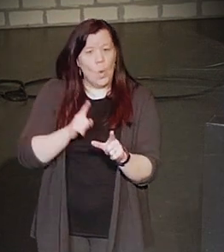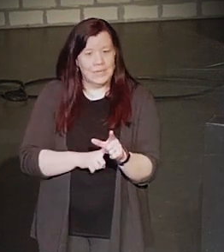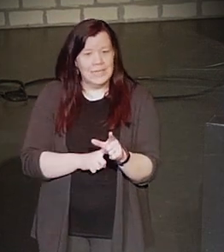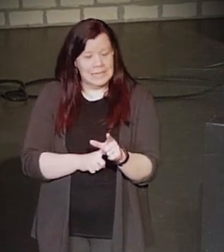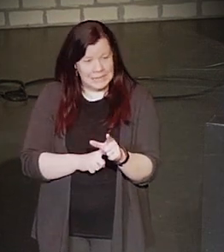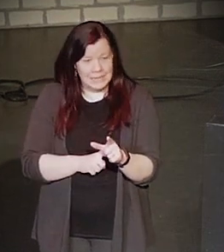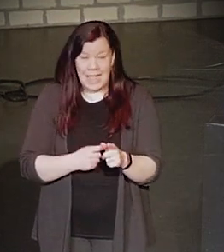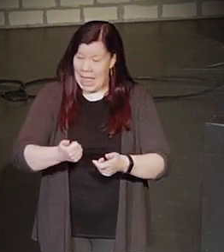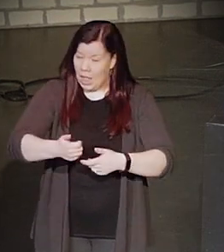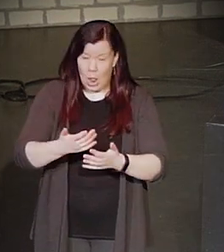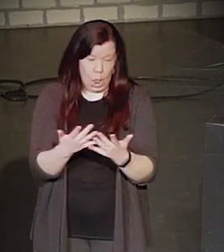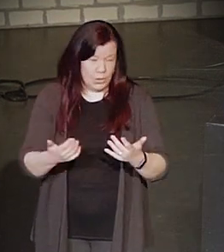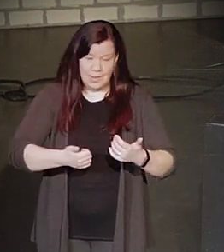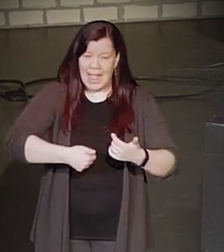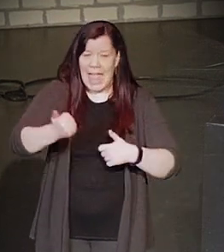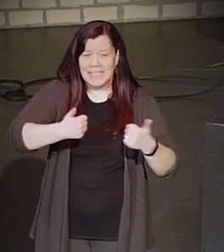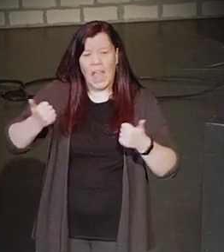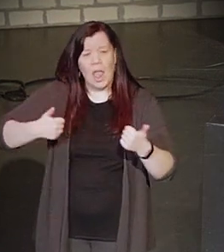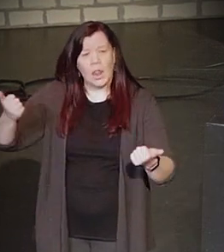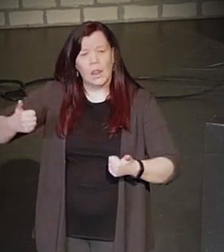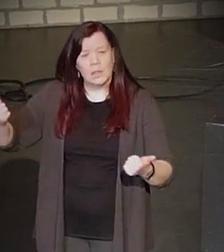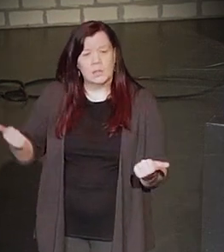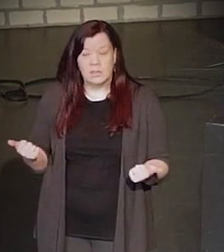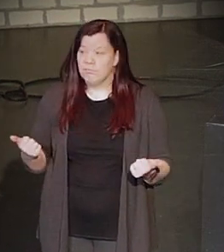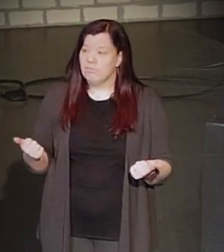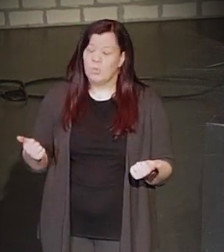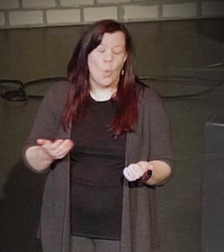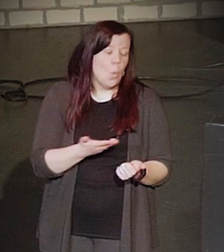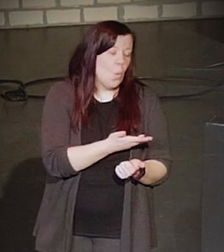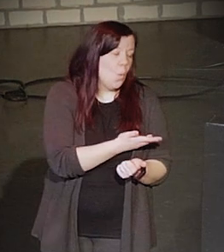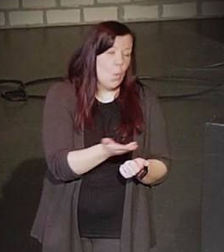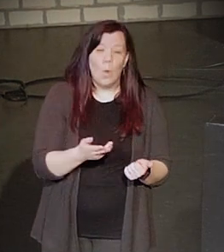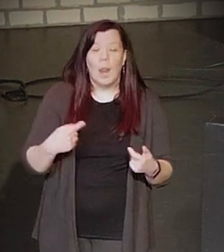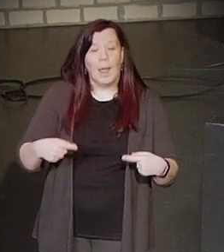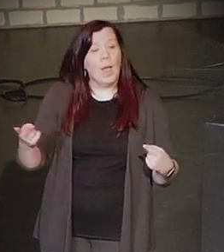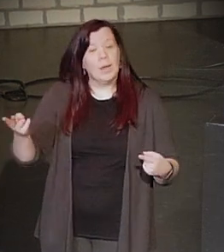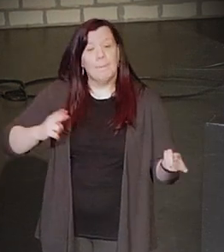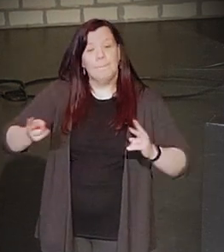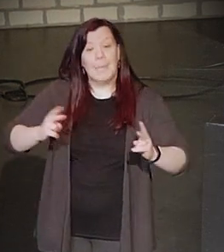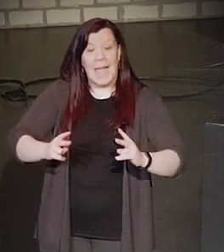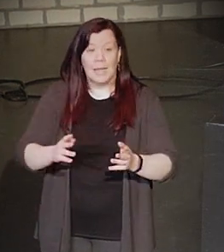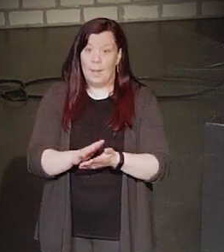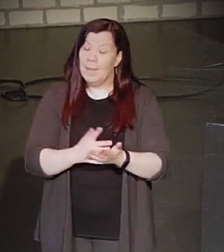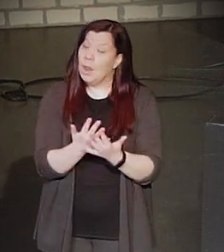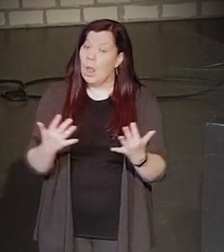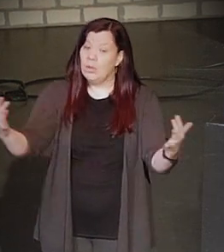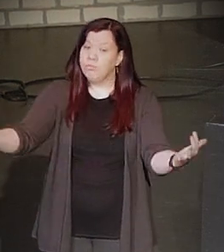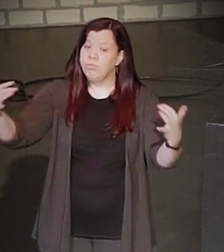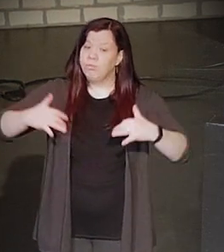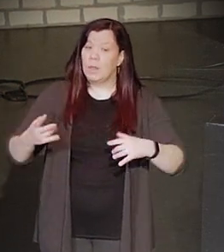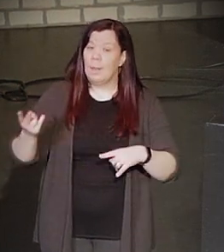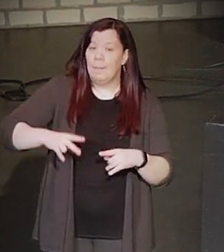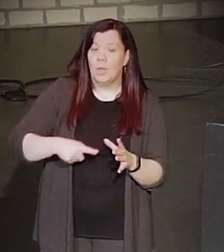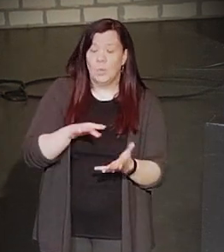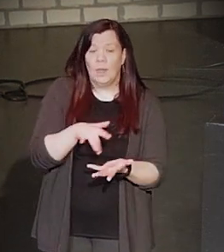been exiling people that they didn't like everywhere, all of those people returned. Massive influx back